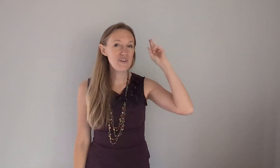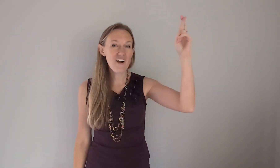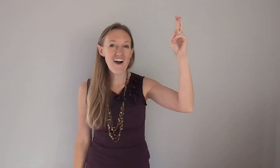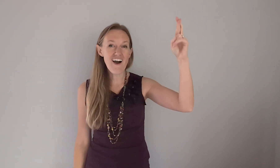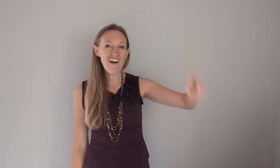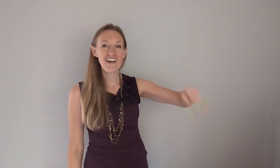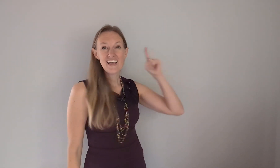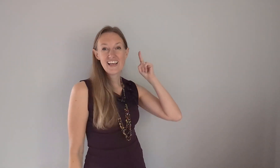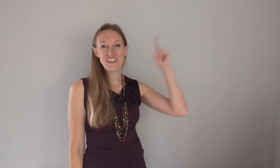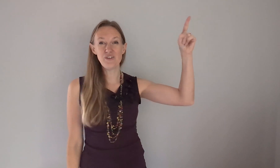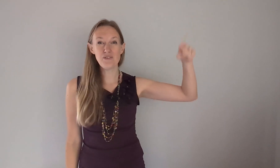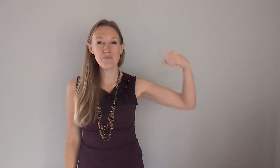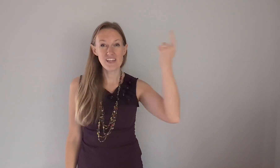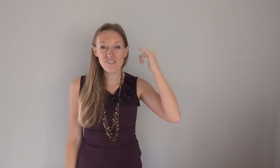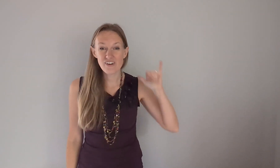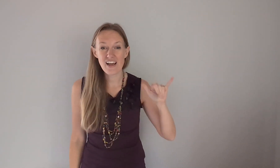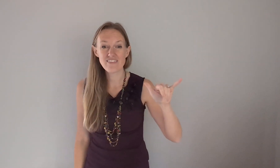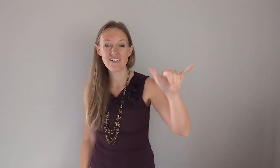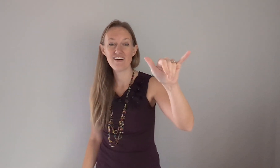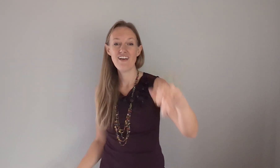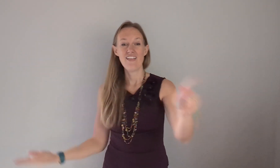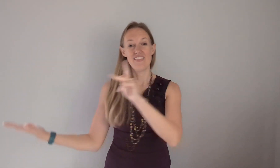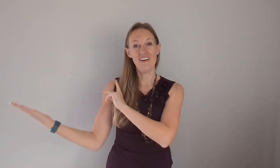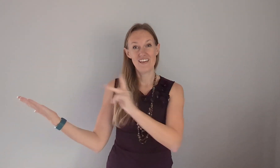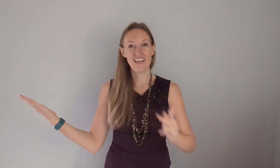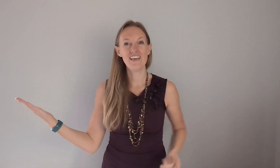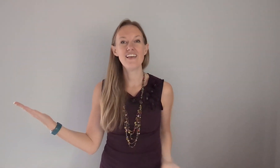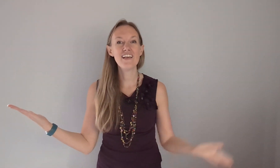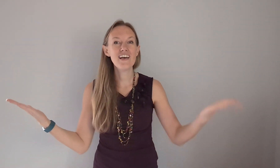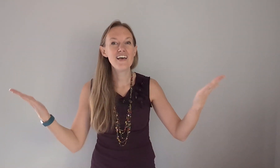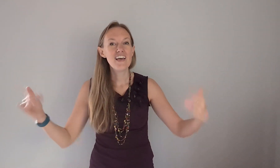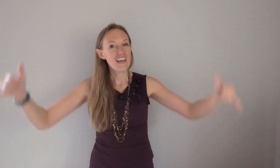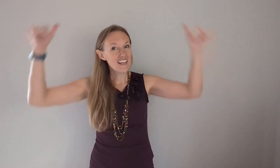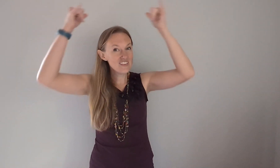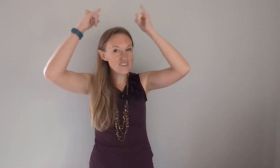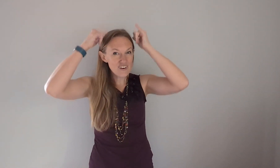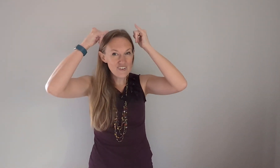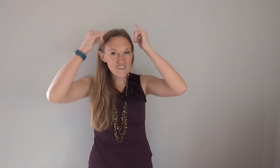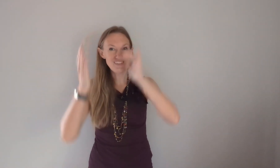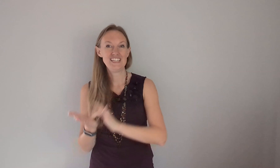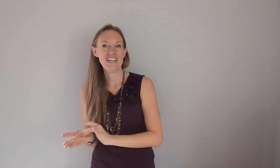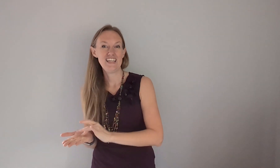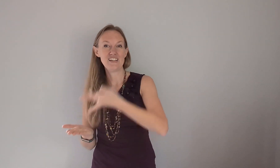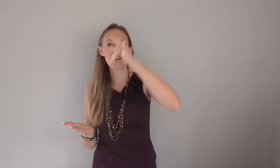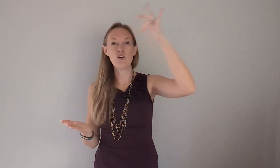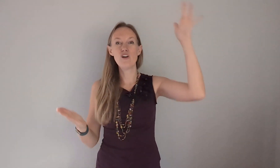you are, and you'll be forever the King, enthroned in